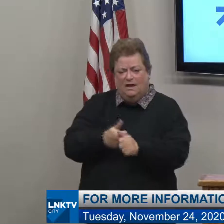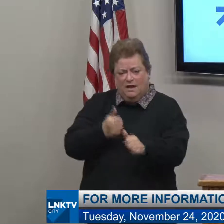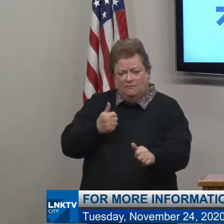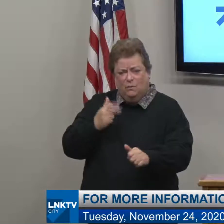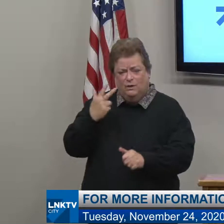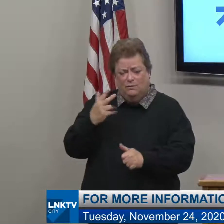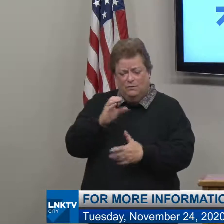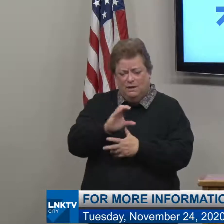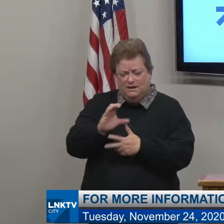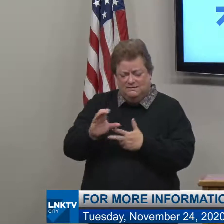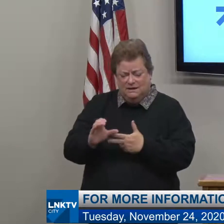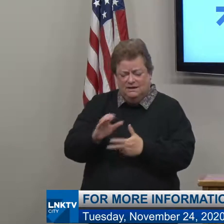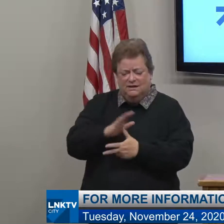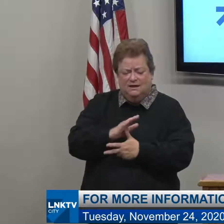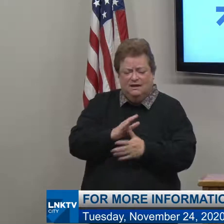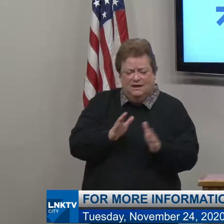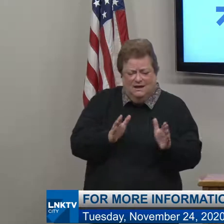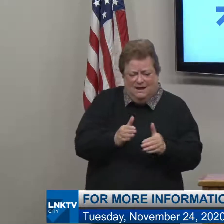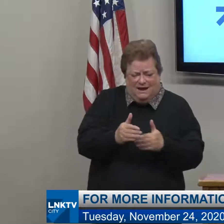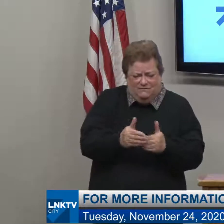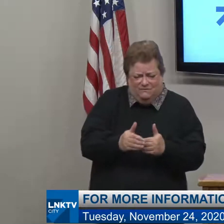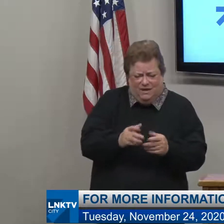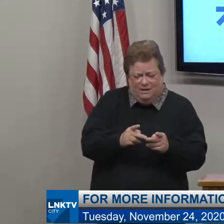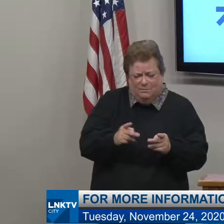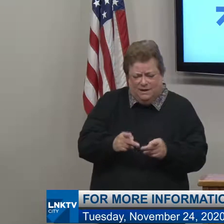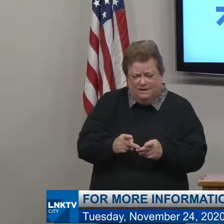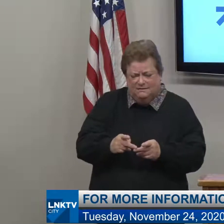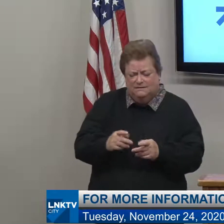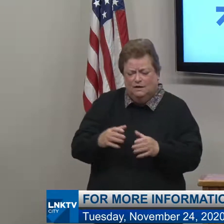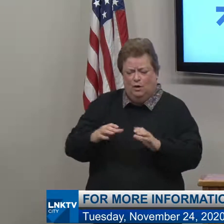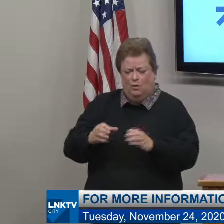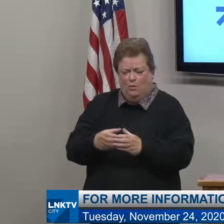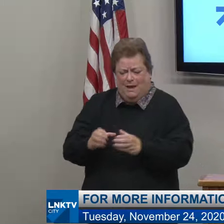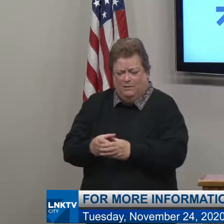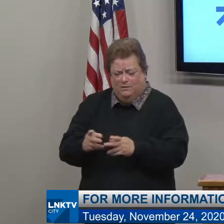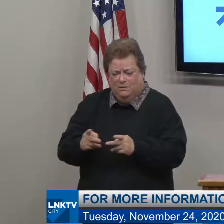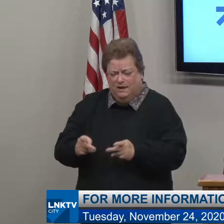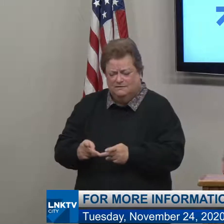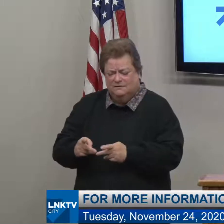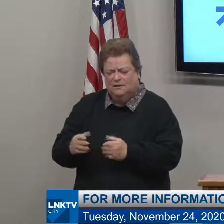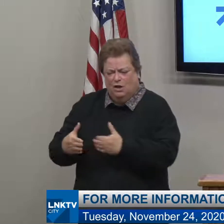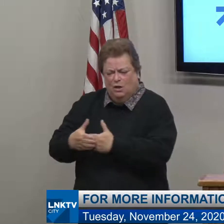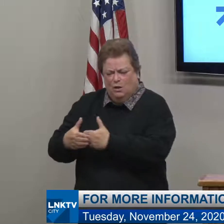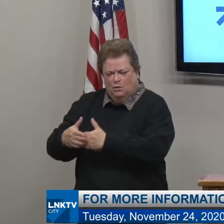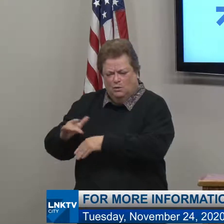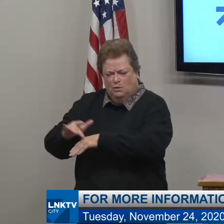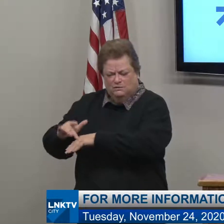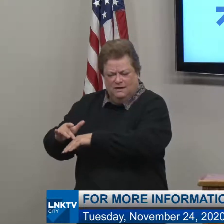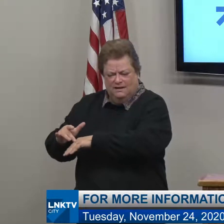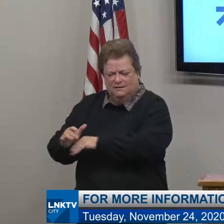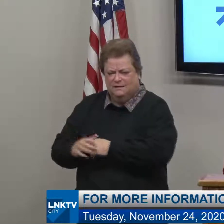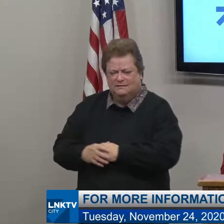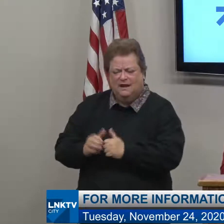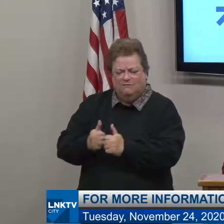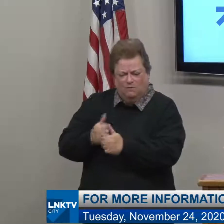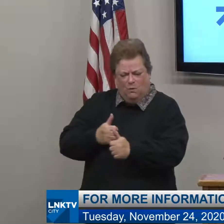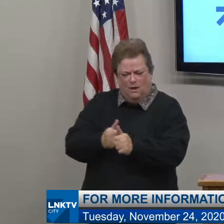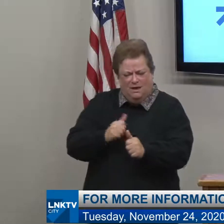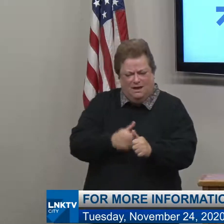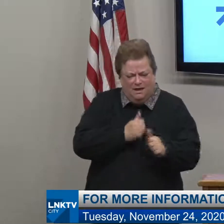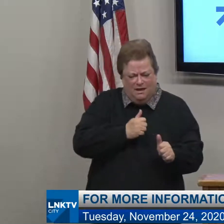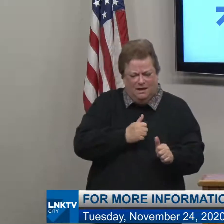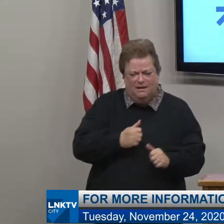C's. Avoid confined spaces, crowded places, and close contact. No one of these steps can